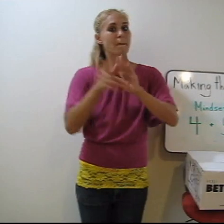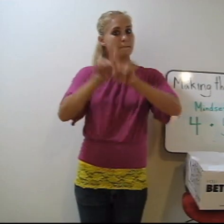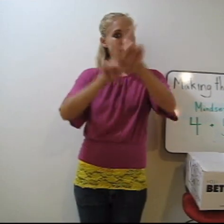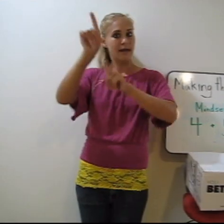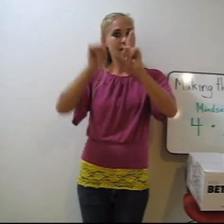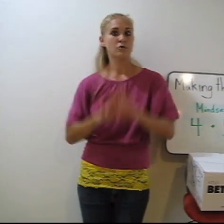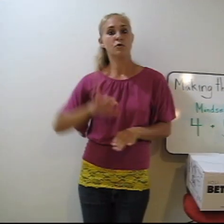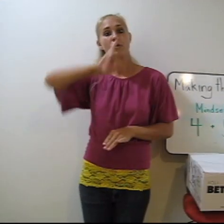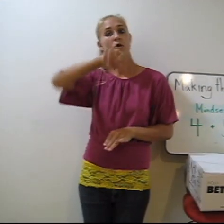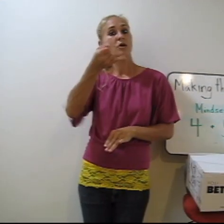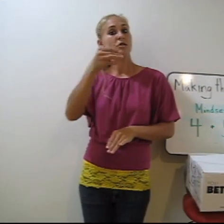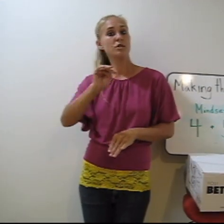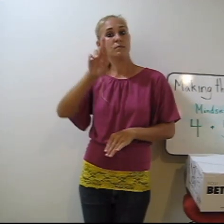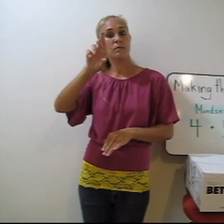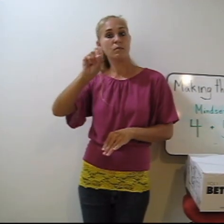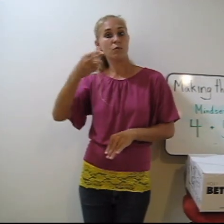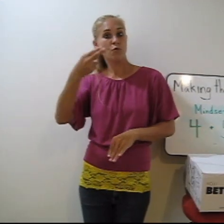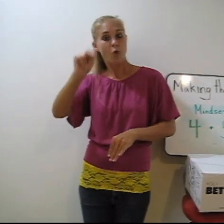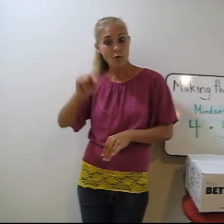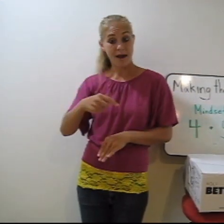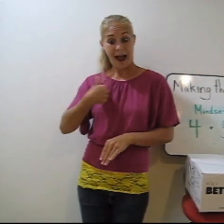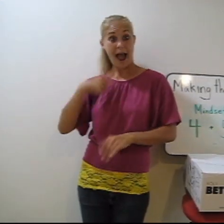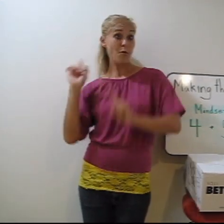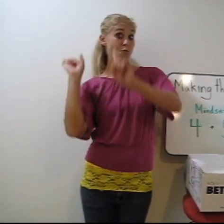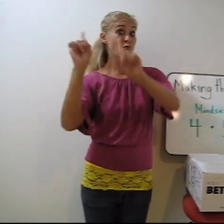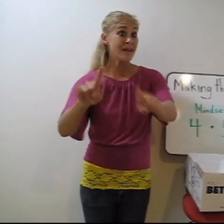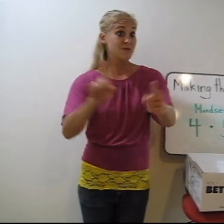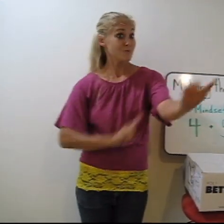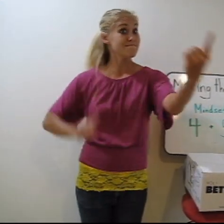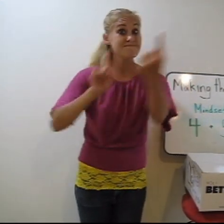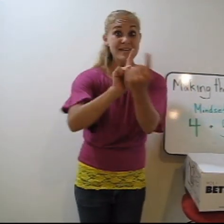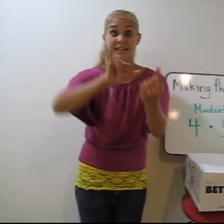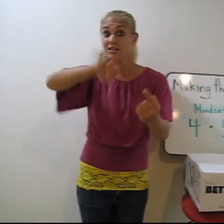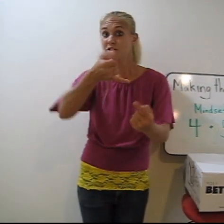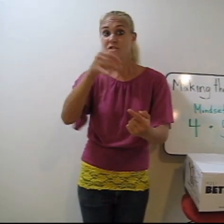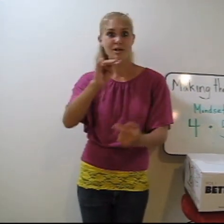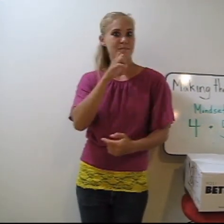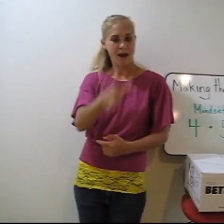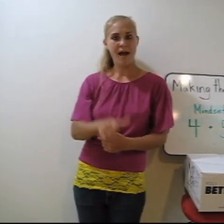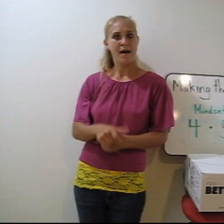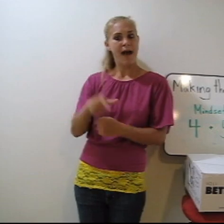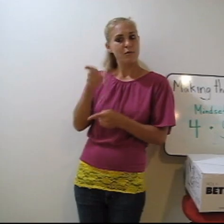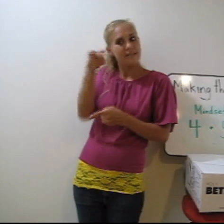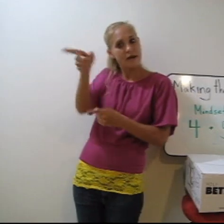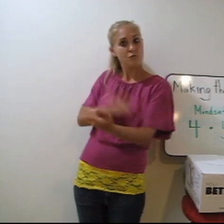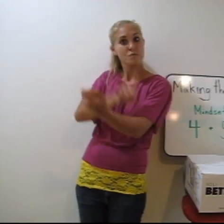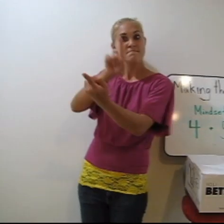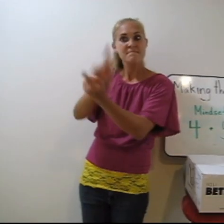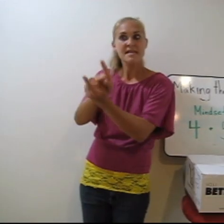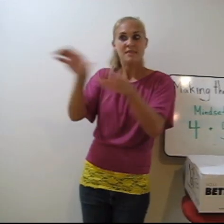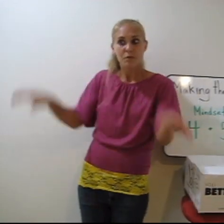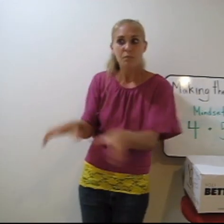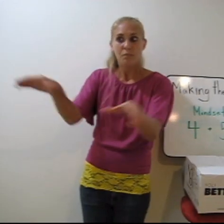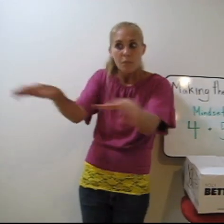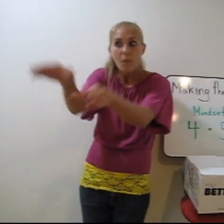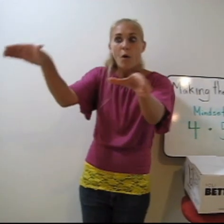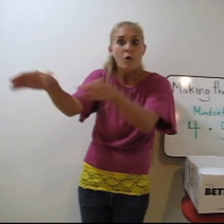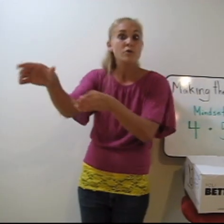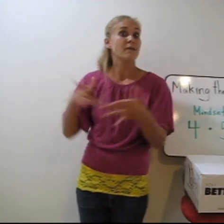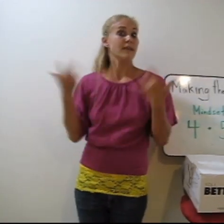Rohn. I wasn't even there to hear or meet Jim. I was there to meet the promoters of the event. But I needed to wait until the event was over, so I sat